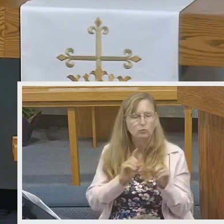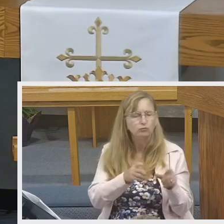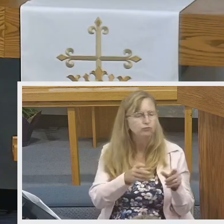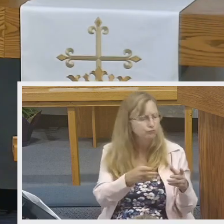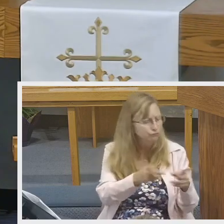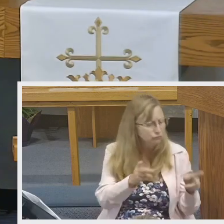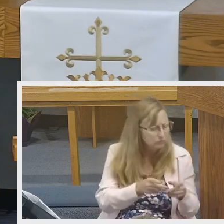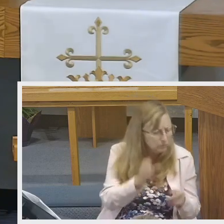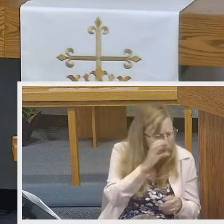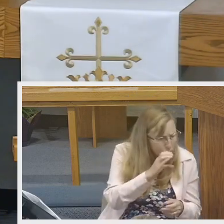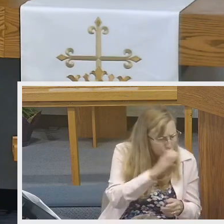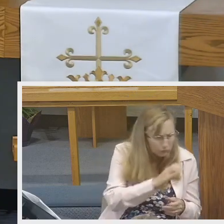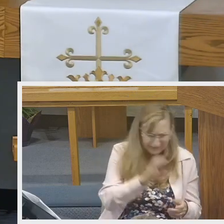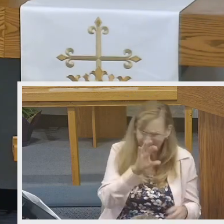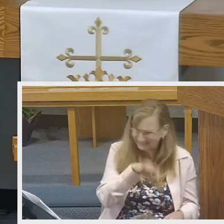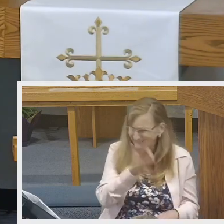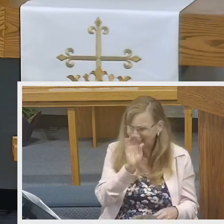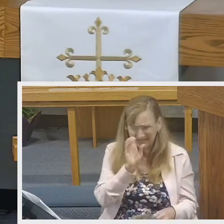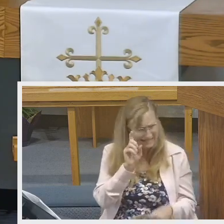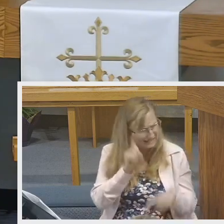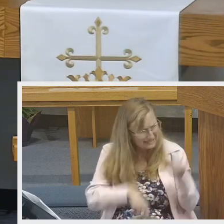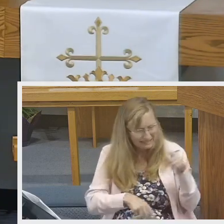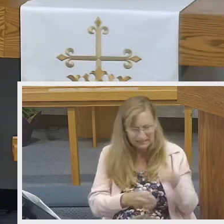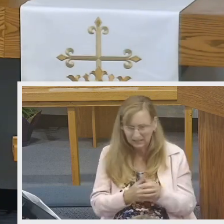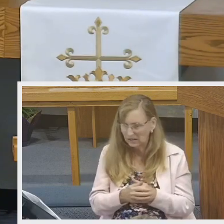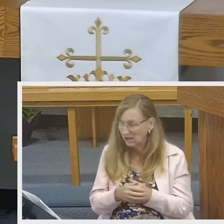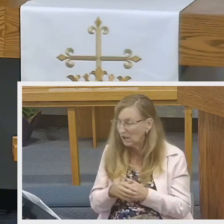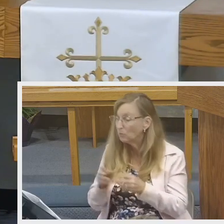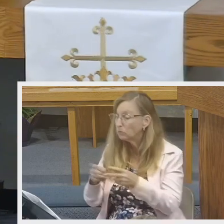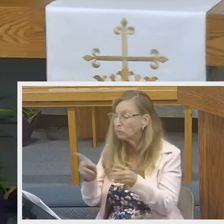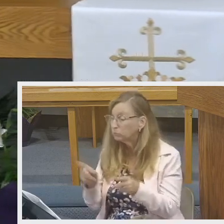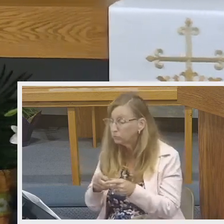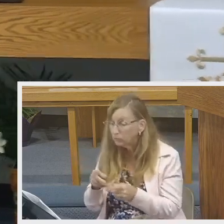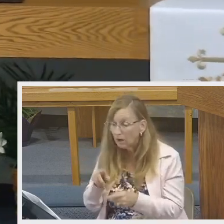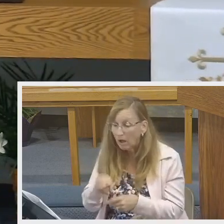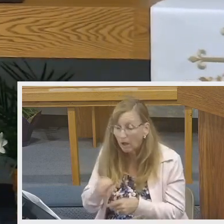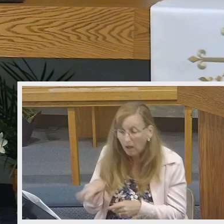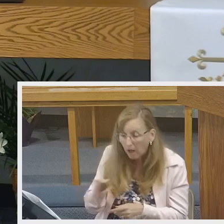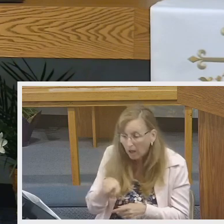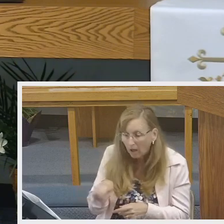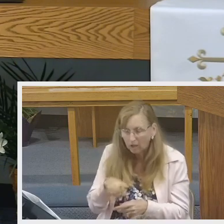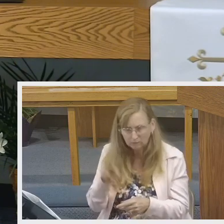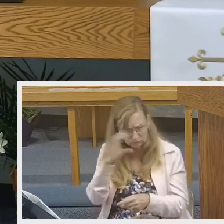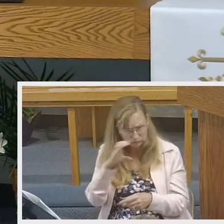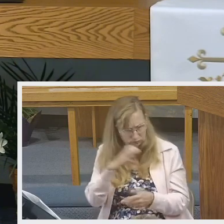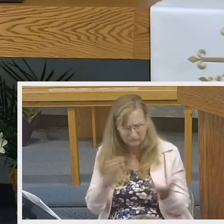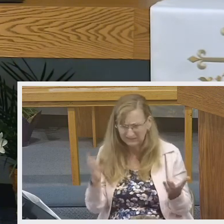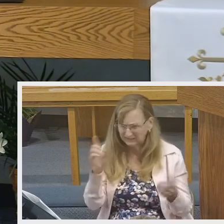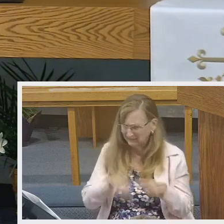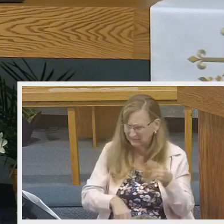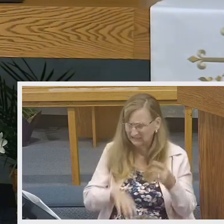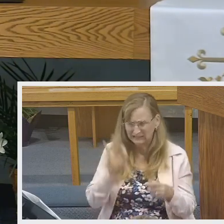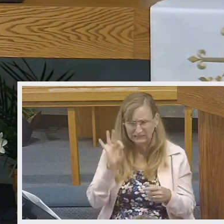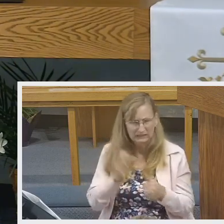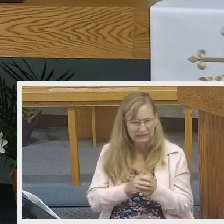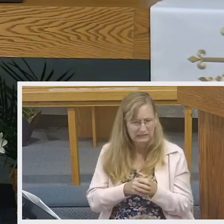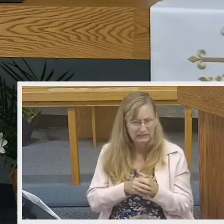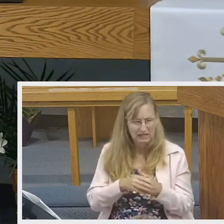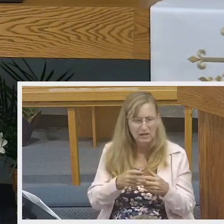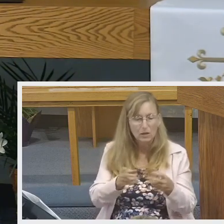not there. We go to a second likely spot. It's not there. And we go to a third, and it's not